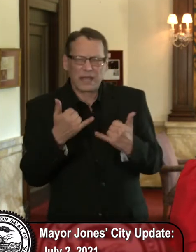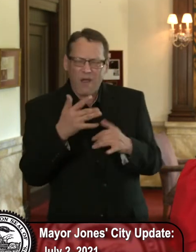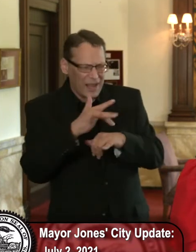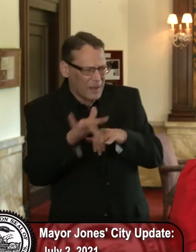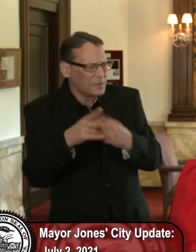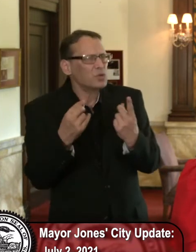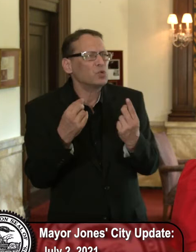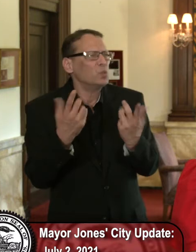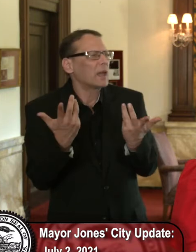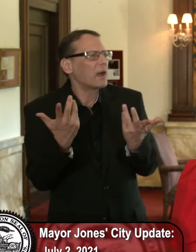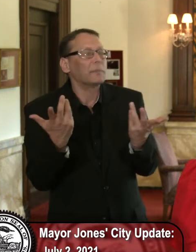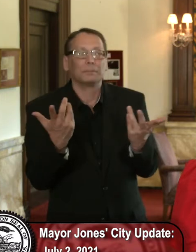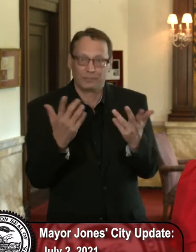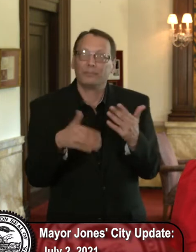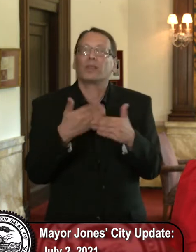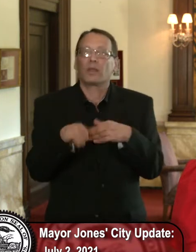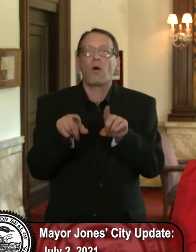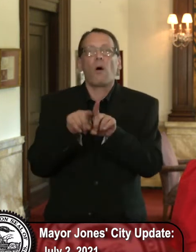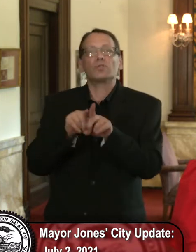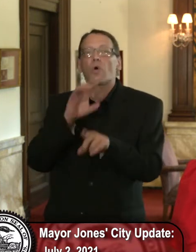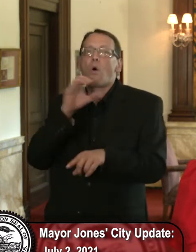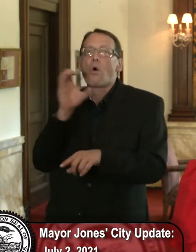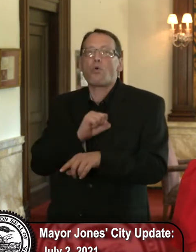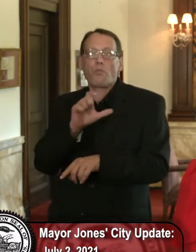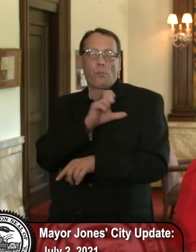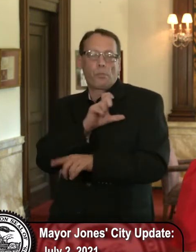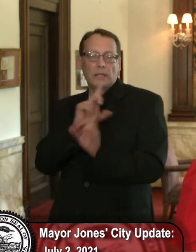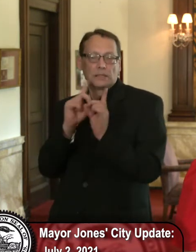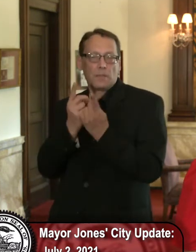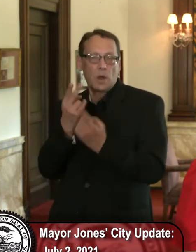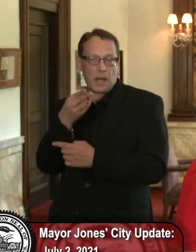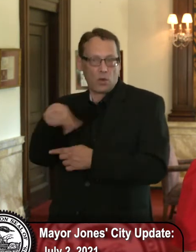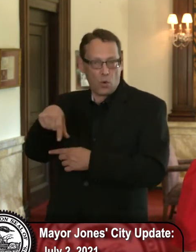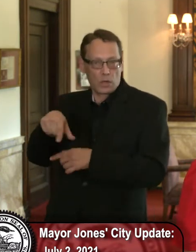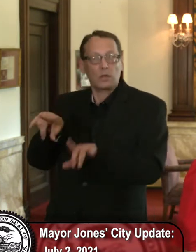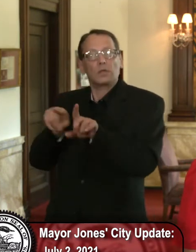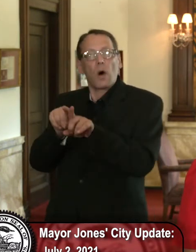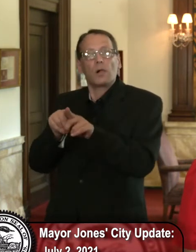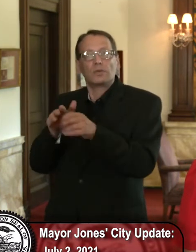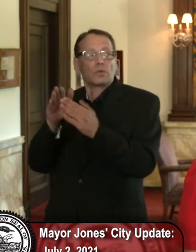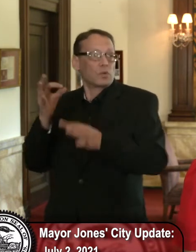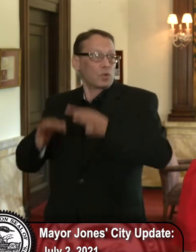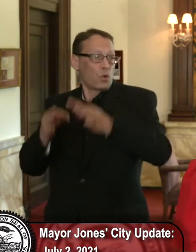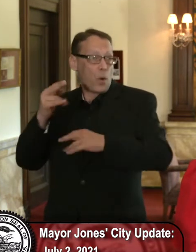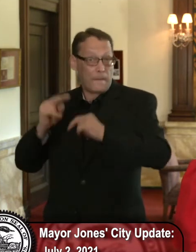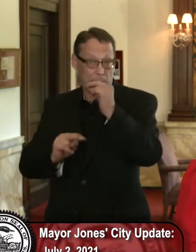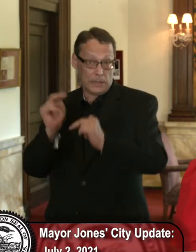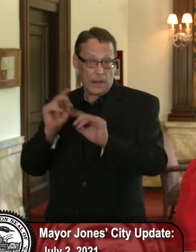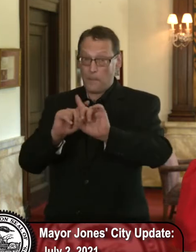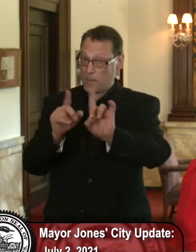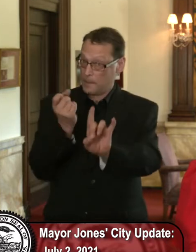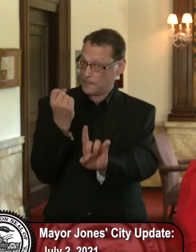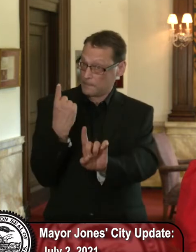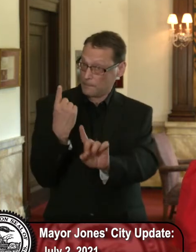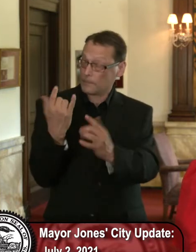well as the old St. Louis Police Department headquarters and the municipal courts buildings. But let's be clear,